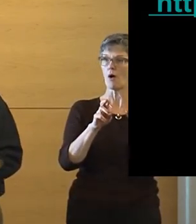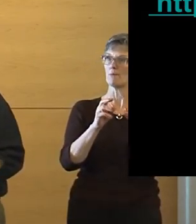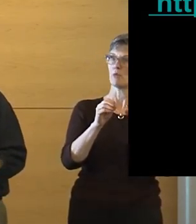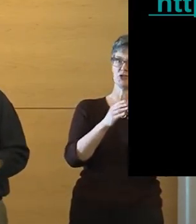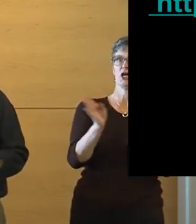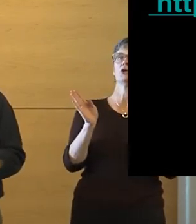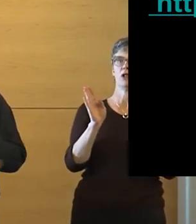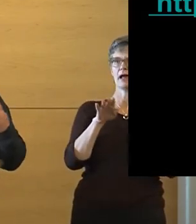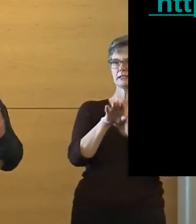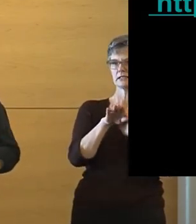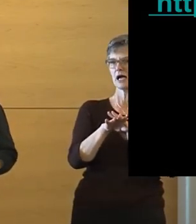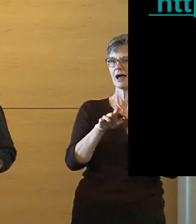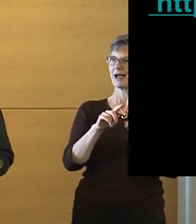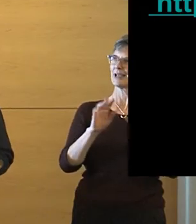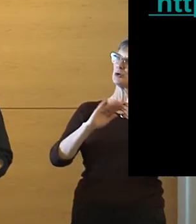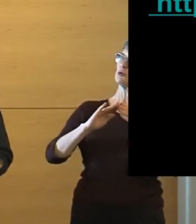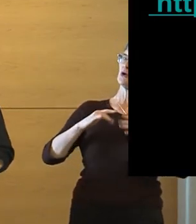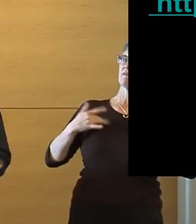maybe one or two days,